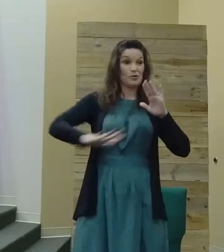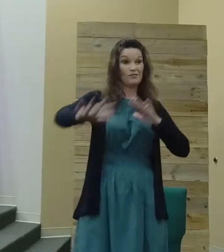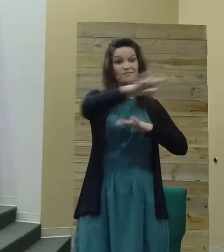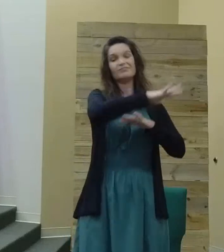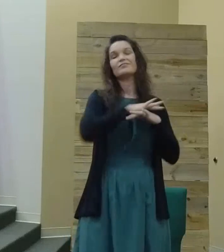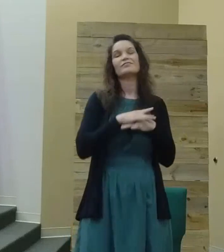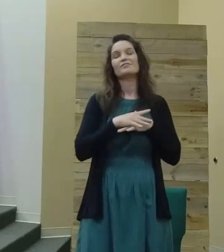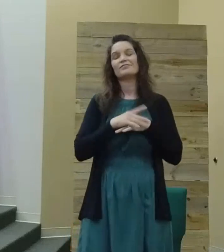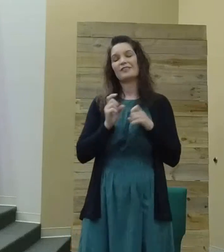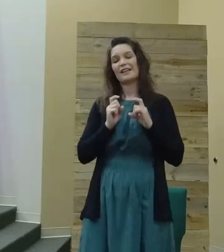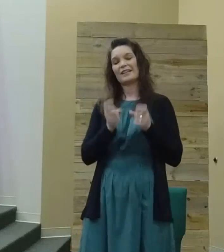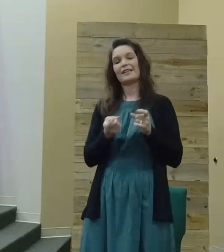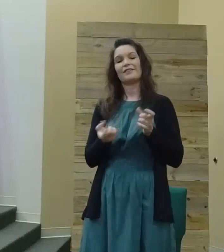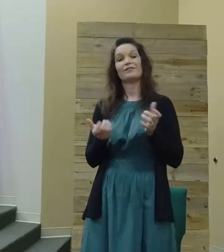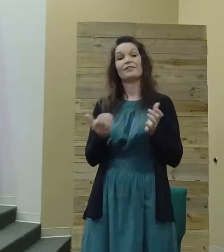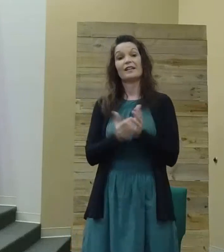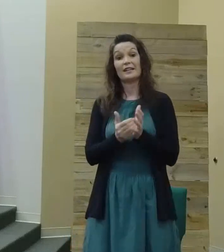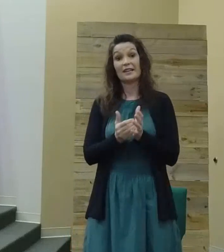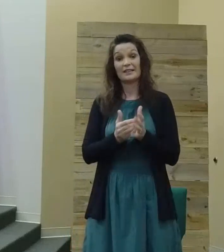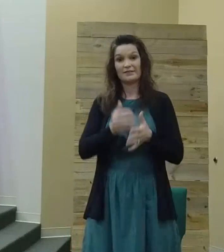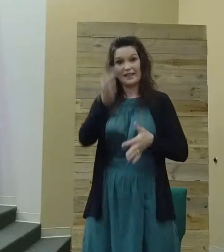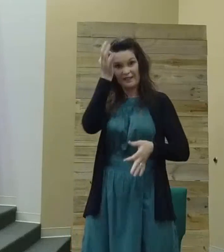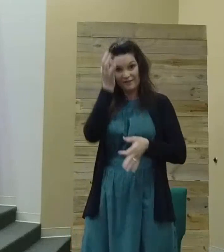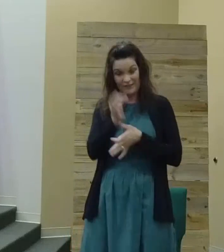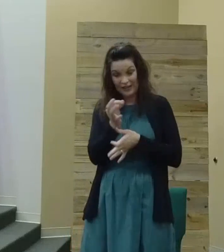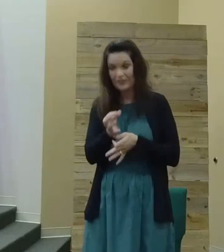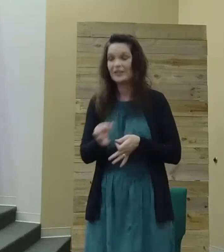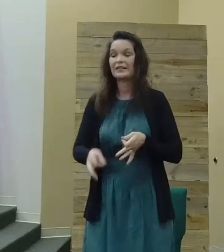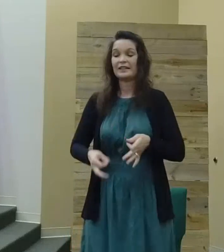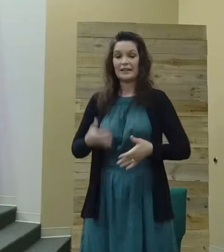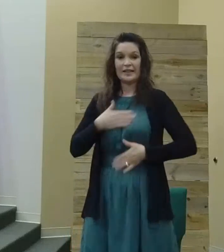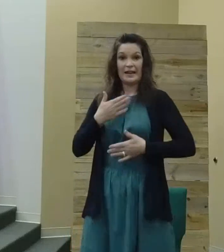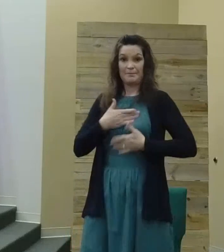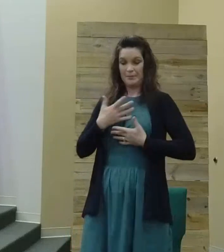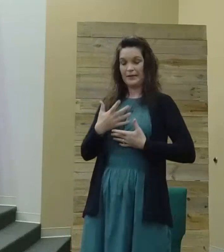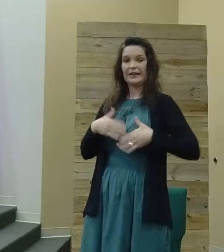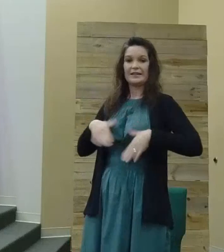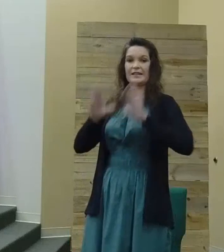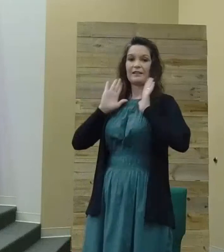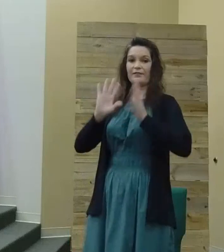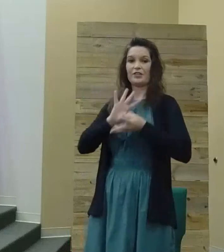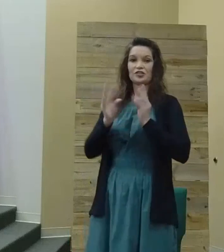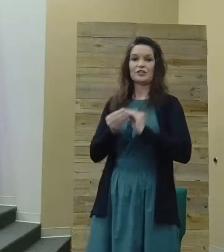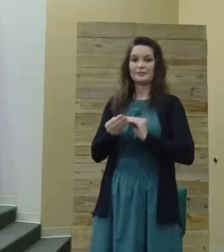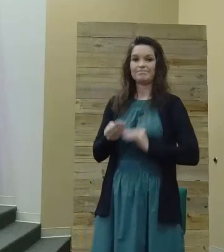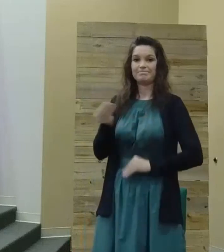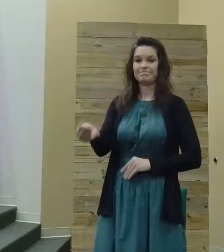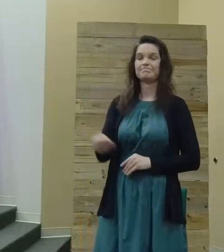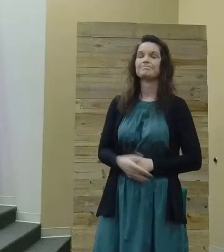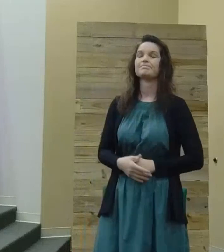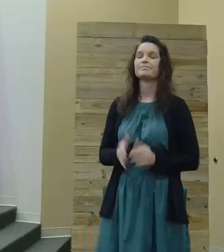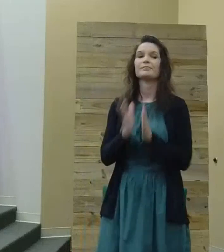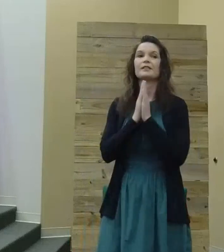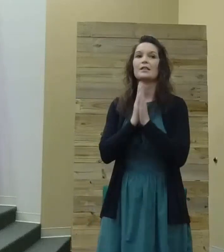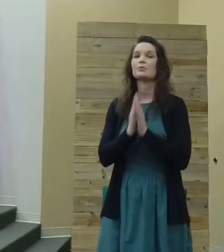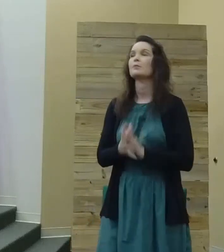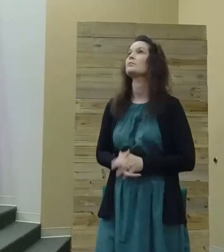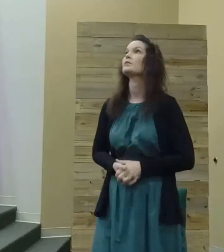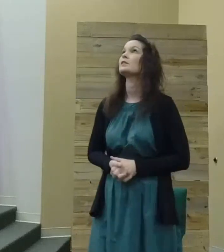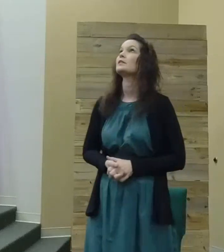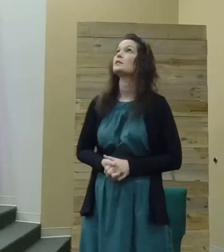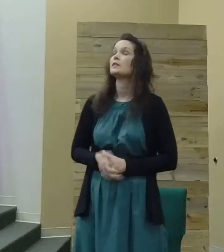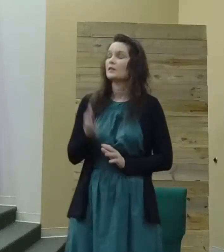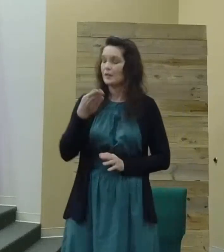community, and give, again, faithfully, cheerfully, and sacrificially. This is a gift to the Lord. Let's pray.